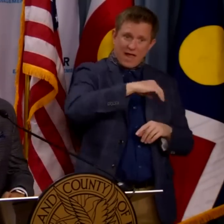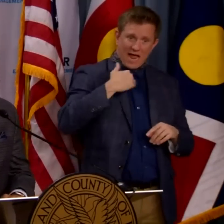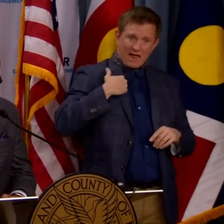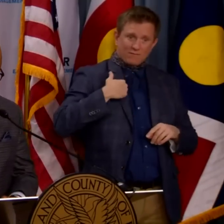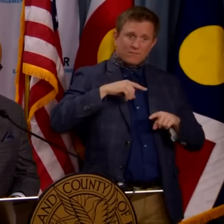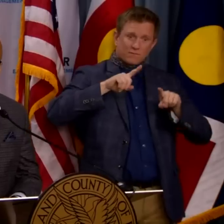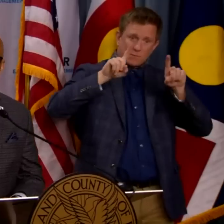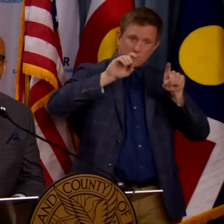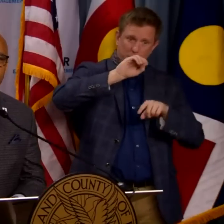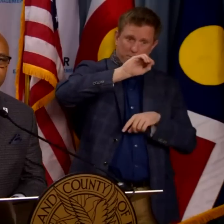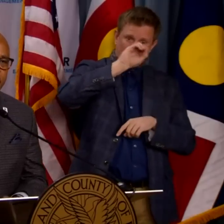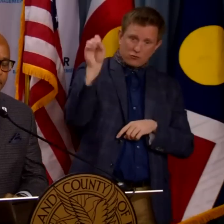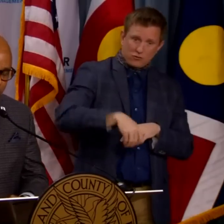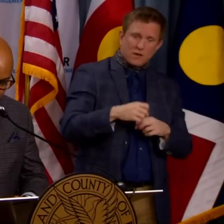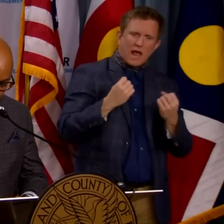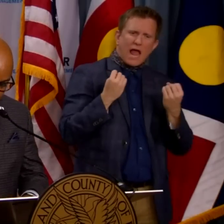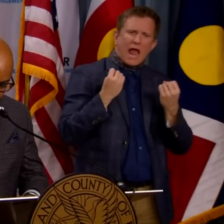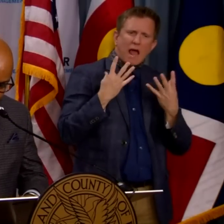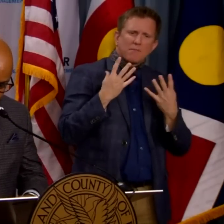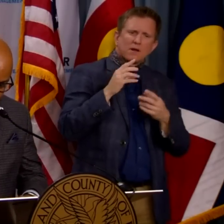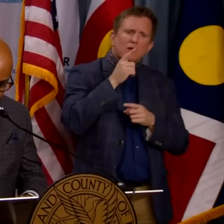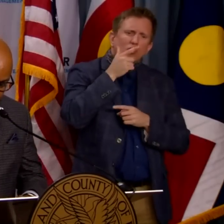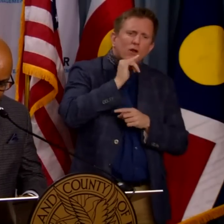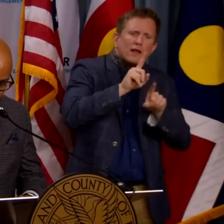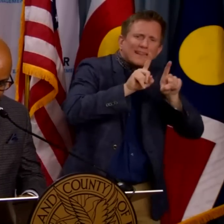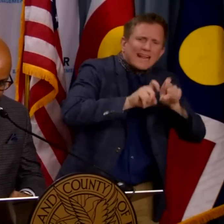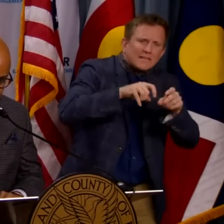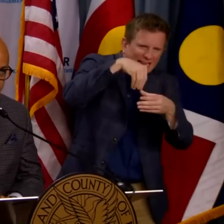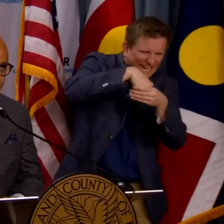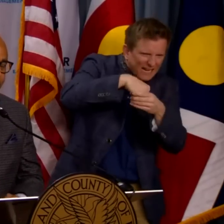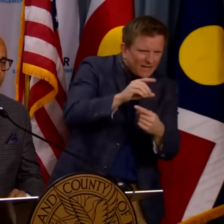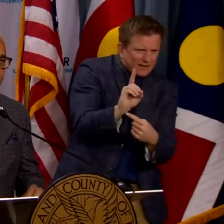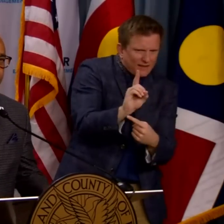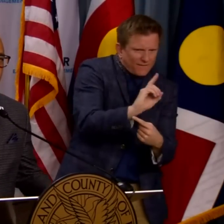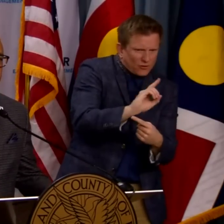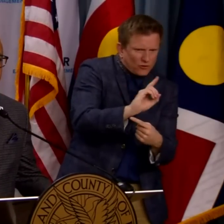Mayor Hancock, this is Dave Sachs with Denverite. You mentioned at the top of this press